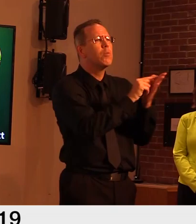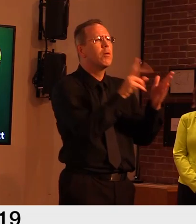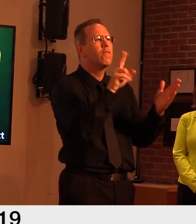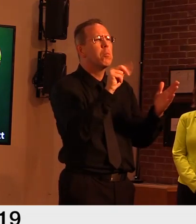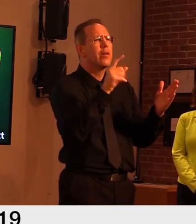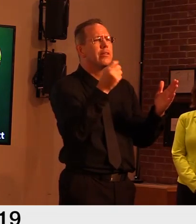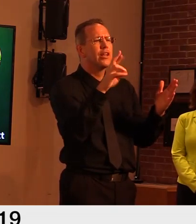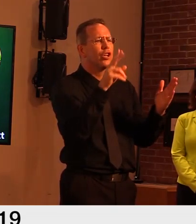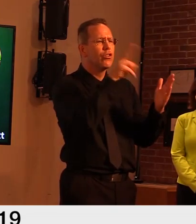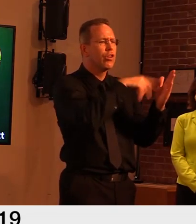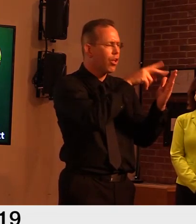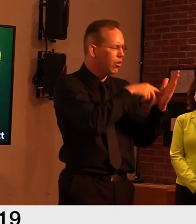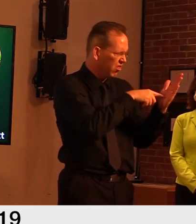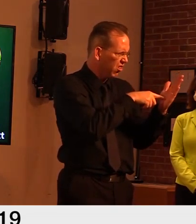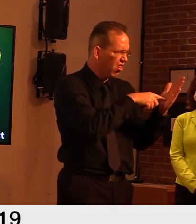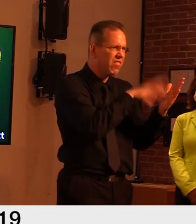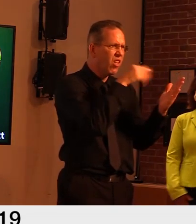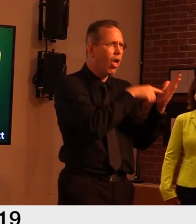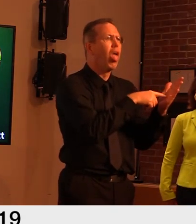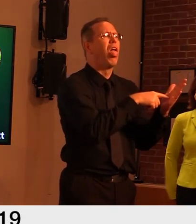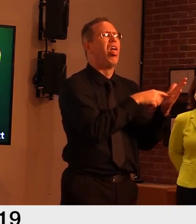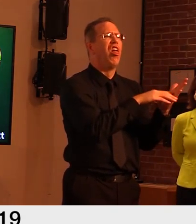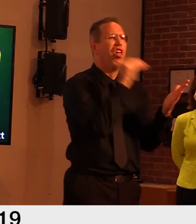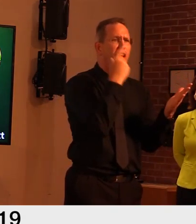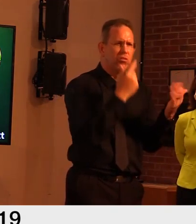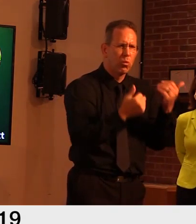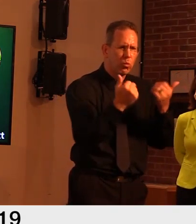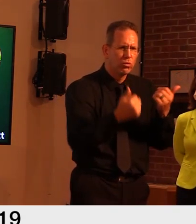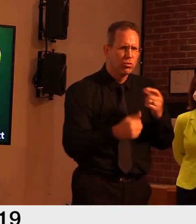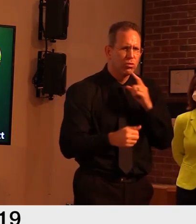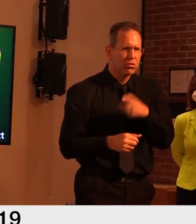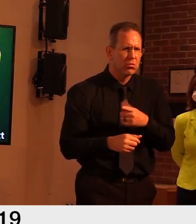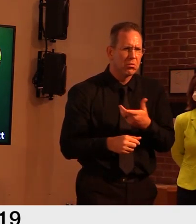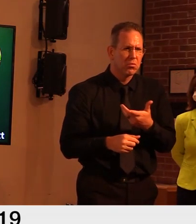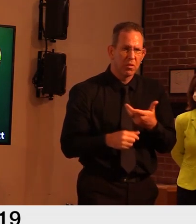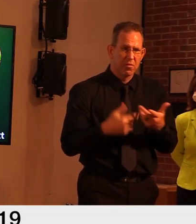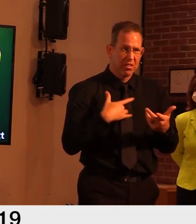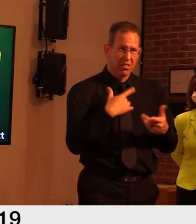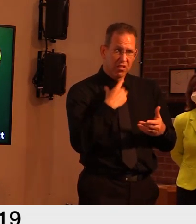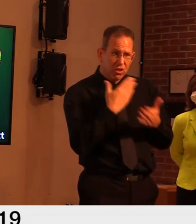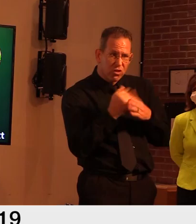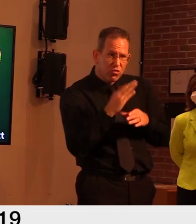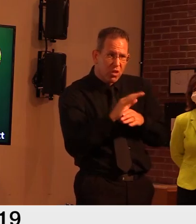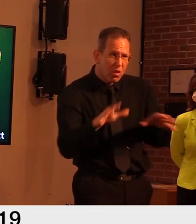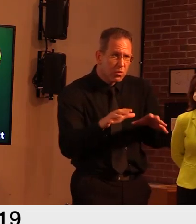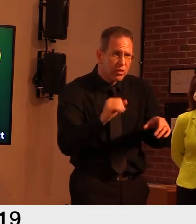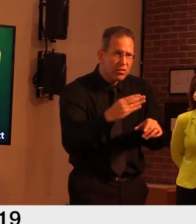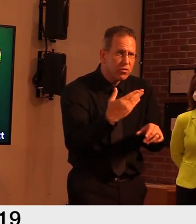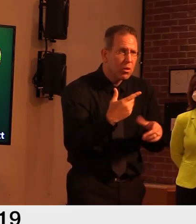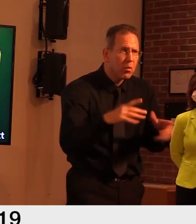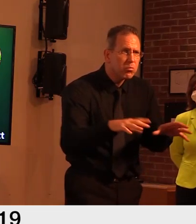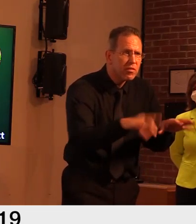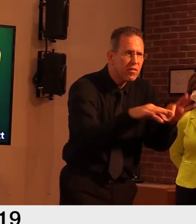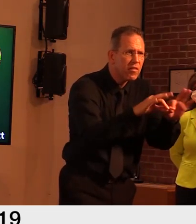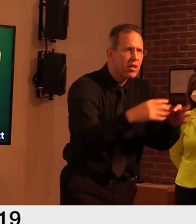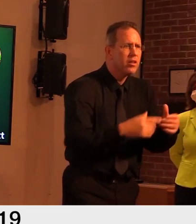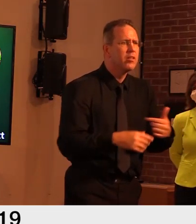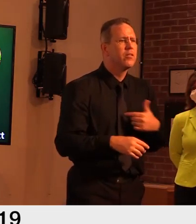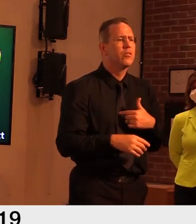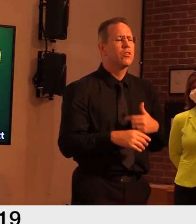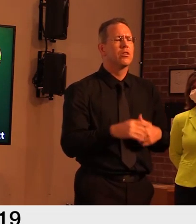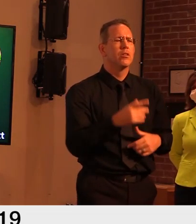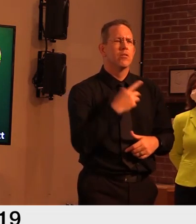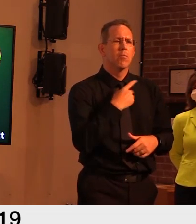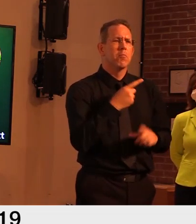health department not know, I guess, that so many people who had attended the game got sick? And what does that say about